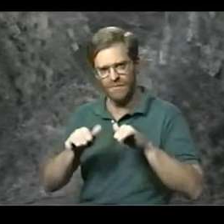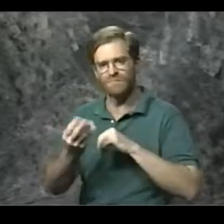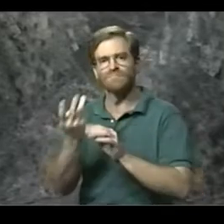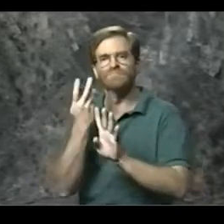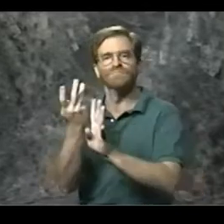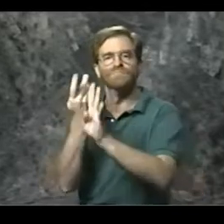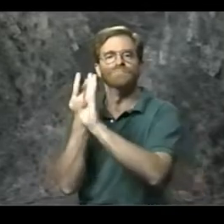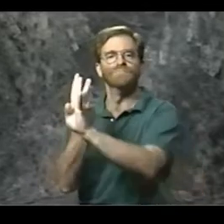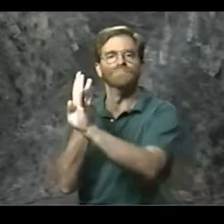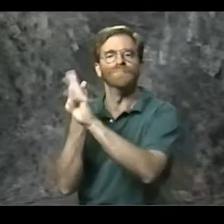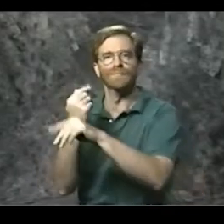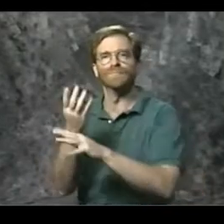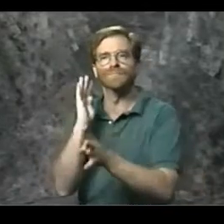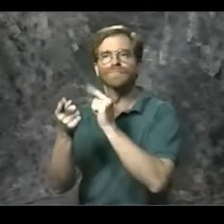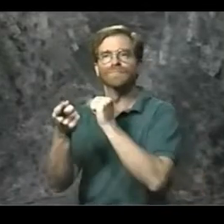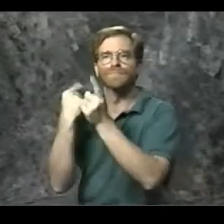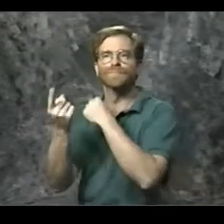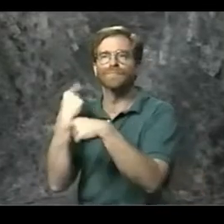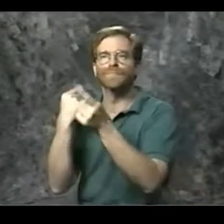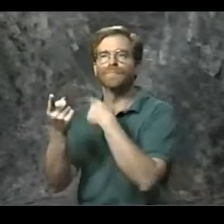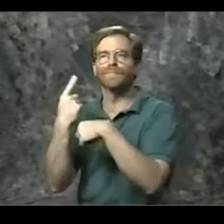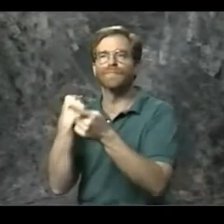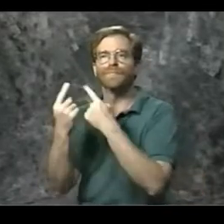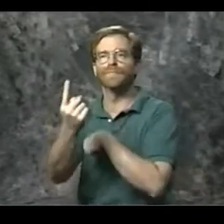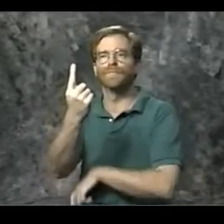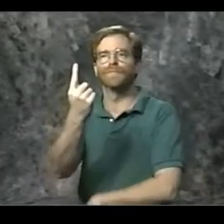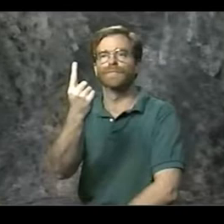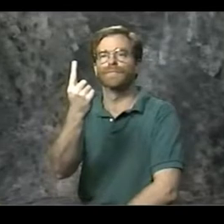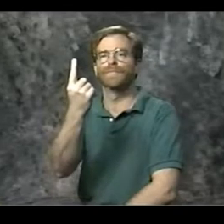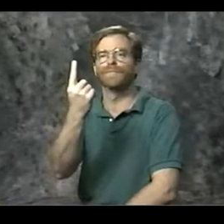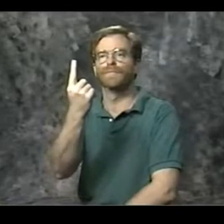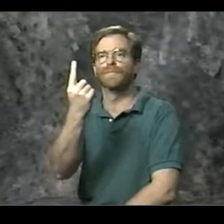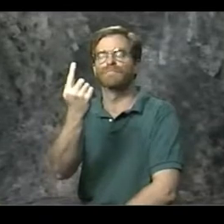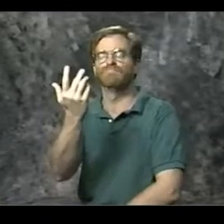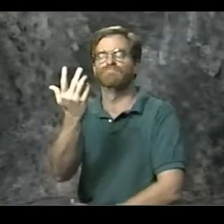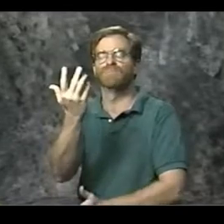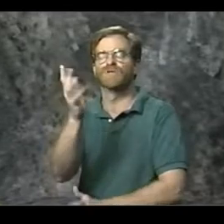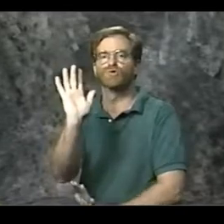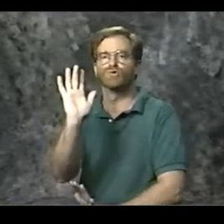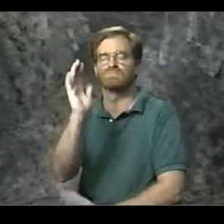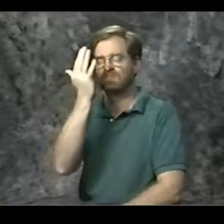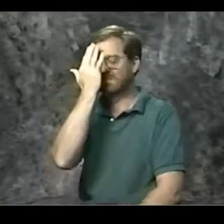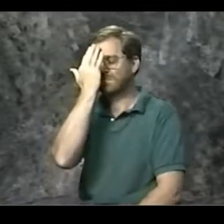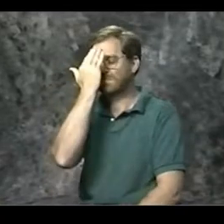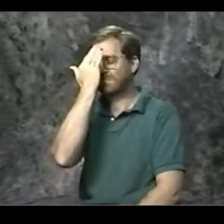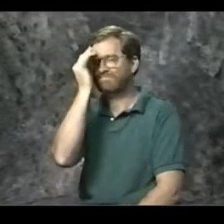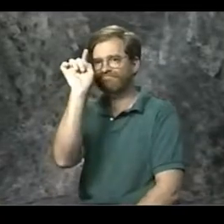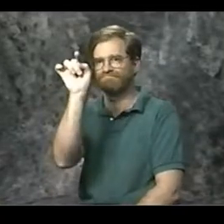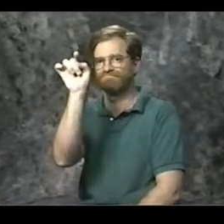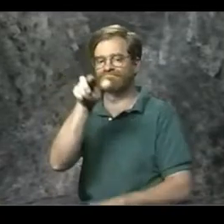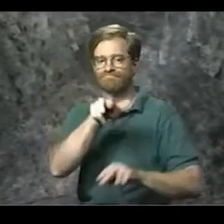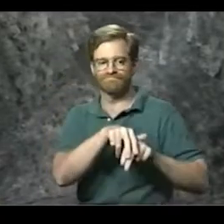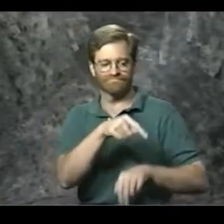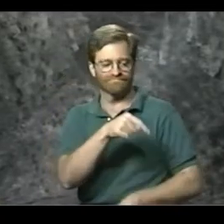because I like my room and I do not want to be dealing with someone next to me for